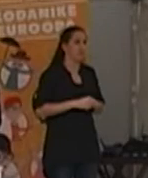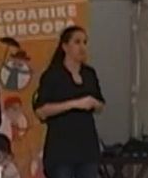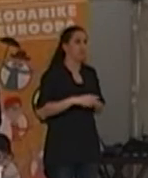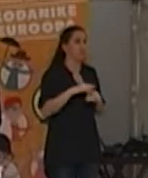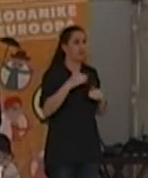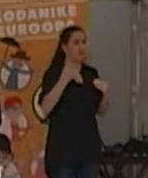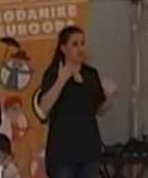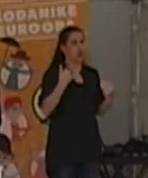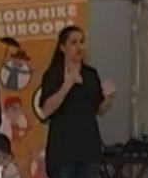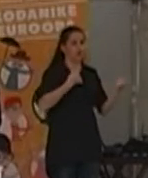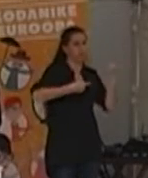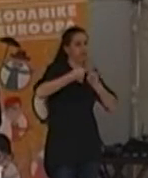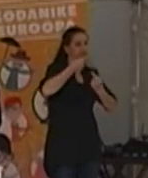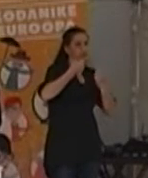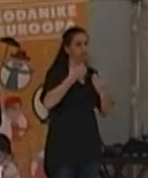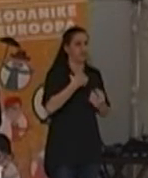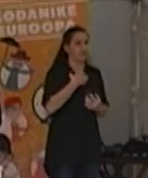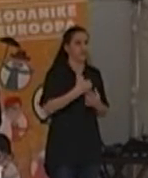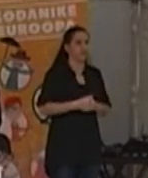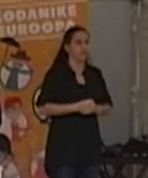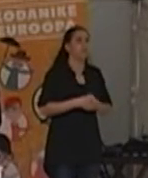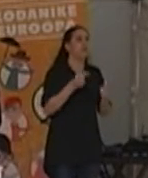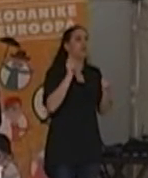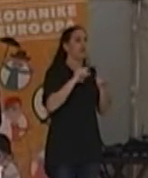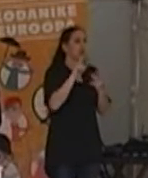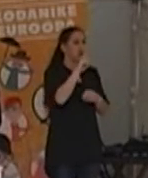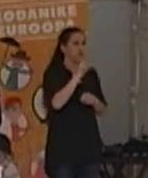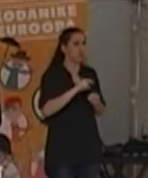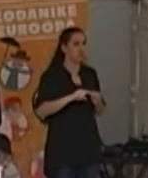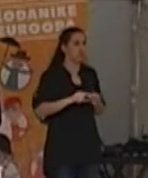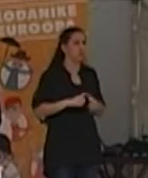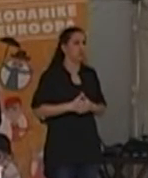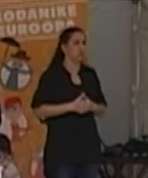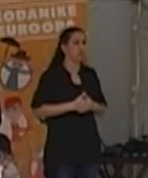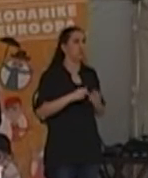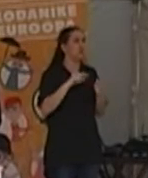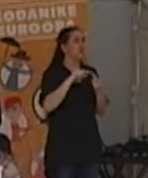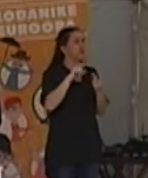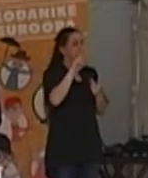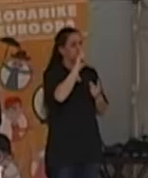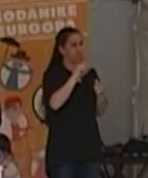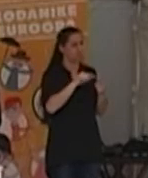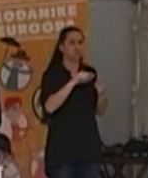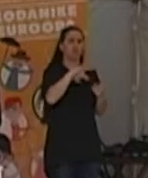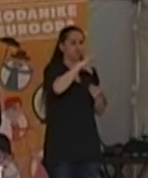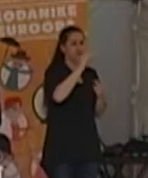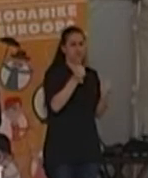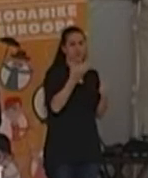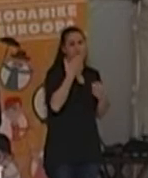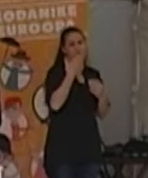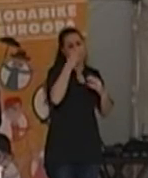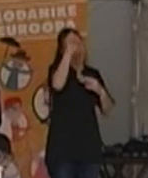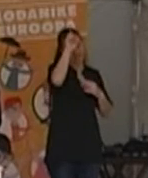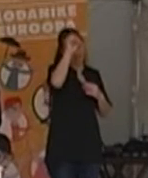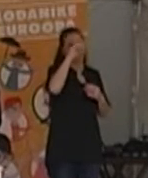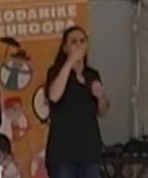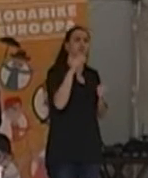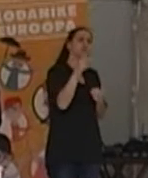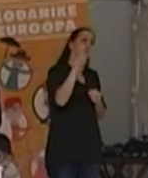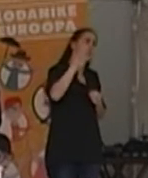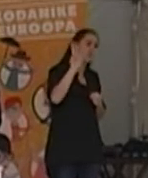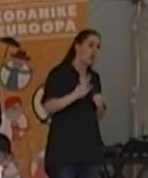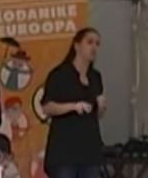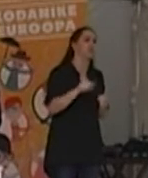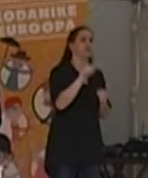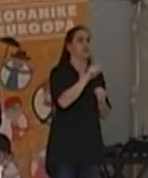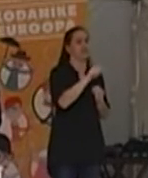handle today. The other question is, and that's for all the Nordic countries, as well as for the Baltic ones and for